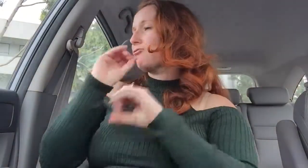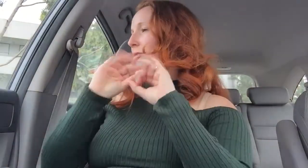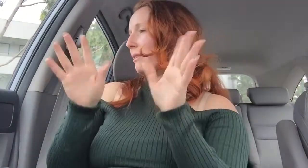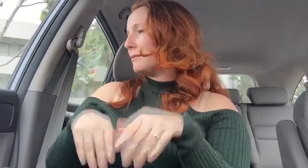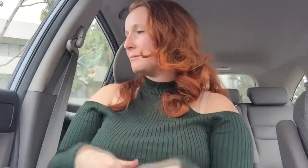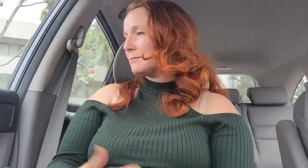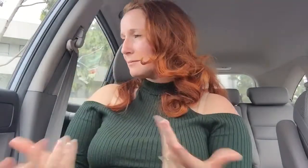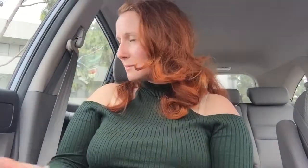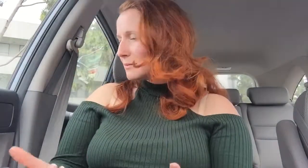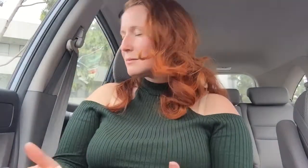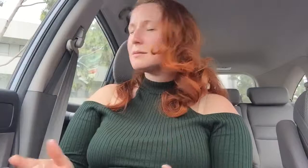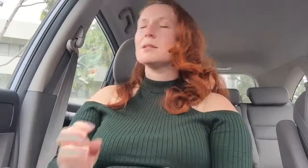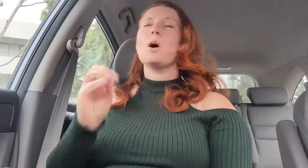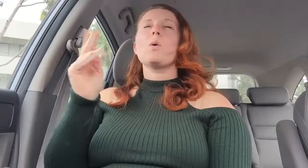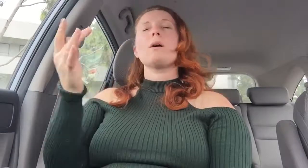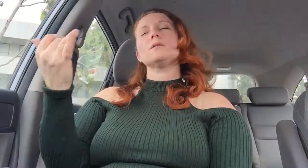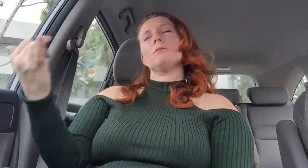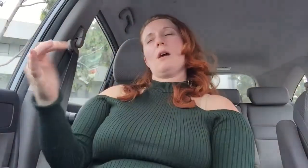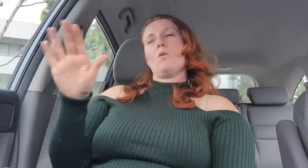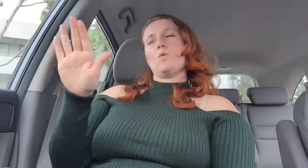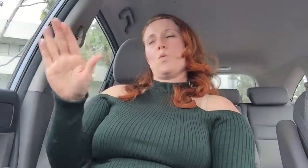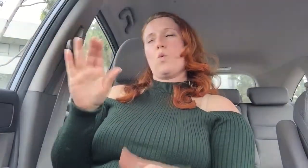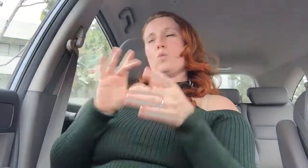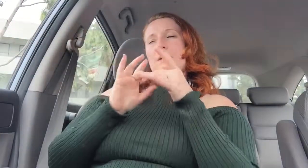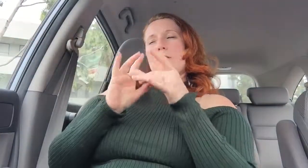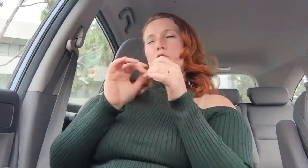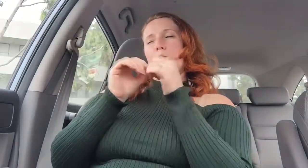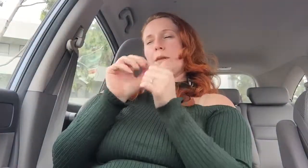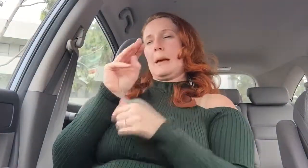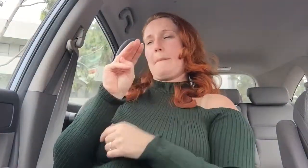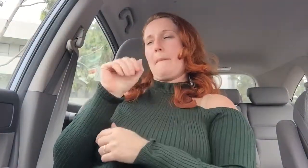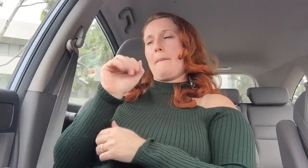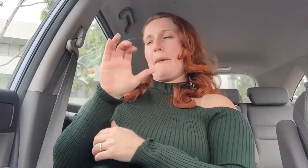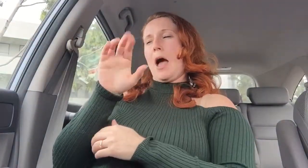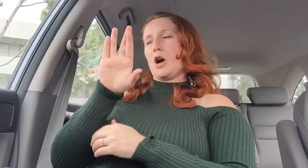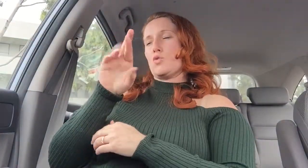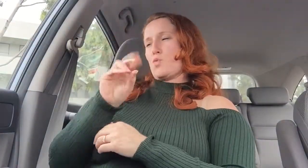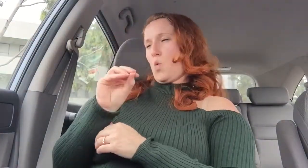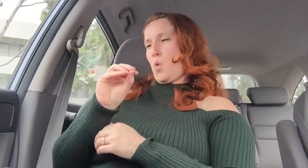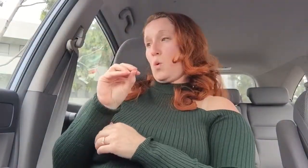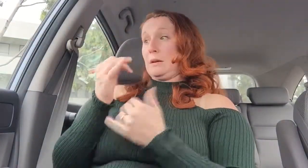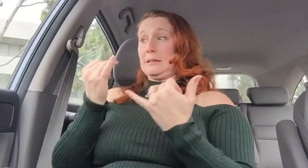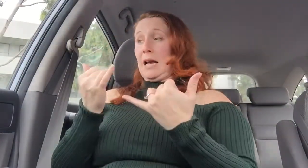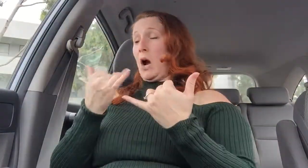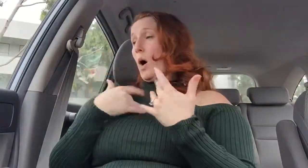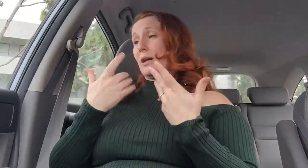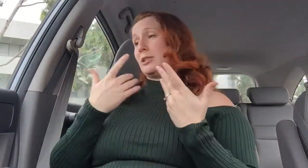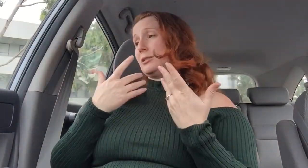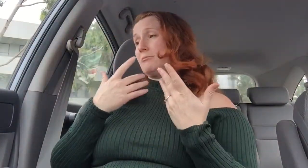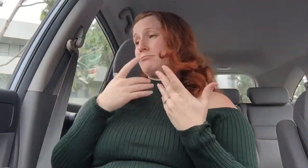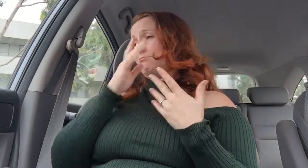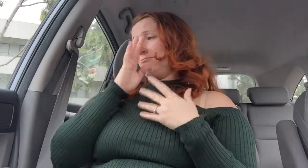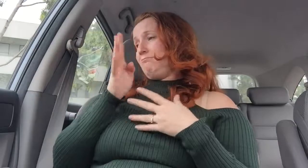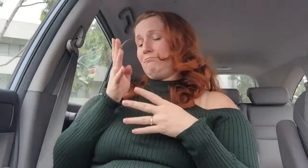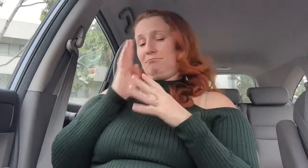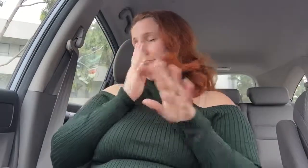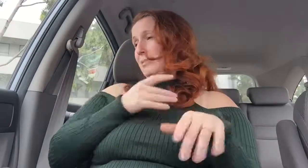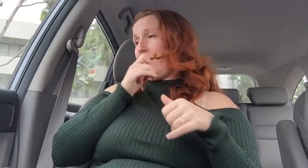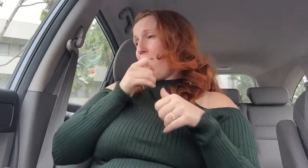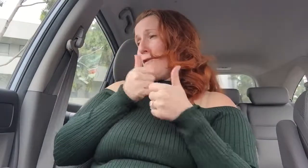so what's your relationship with macros now? Because I really see myself as kind of living macro-free living. I don't have a macro life. How do you feel about macros?